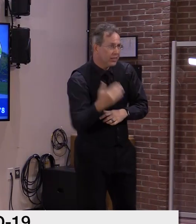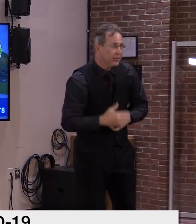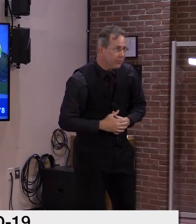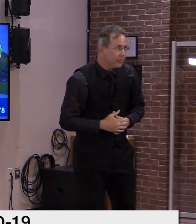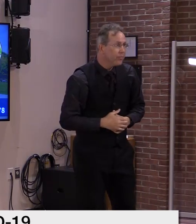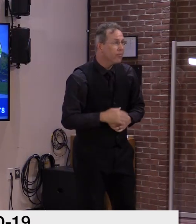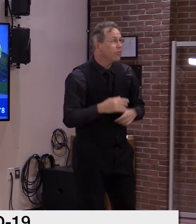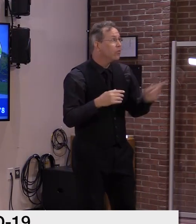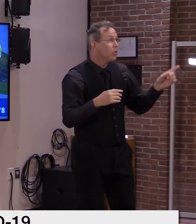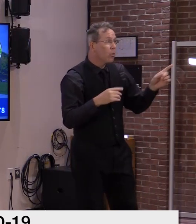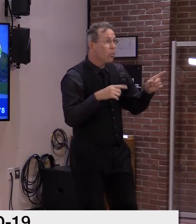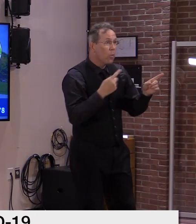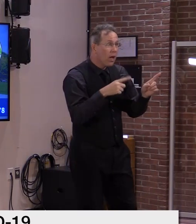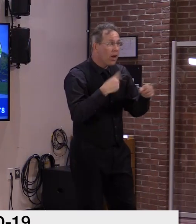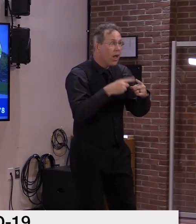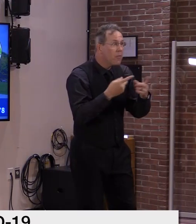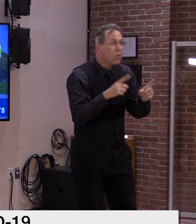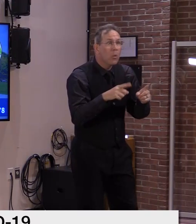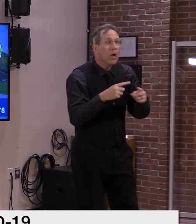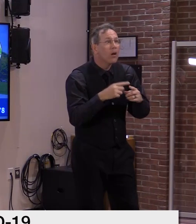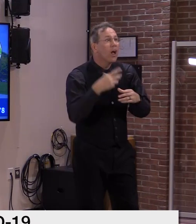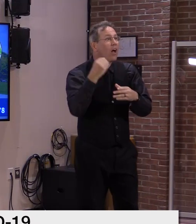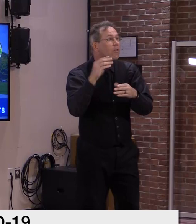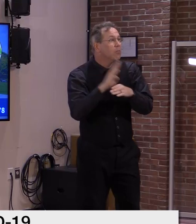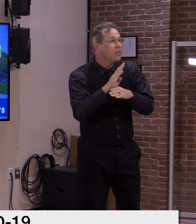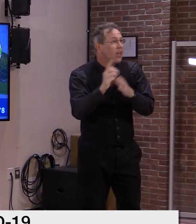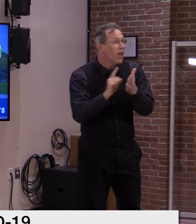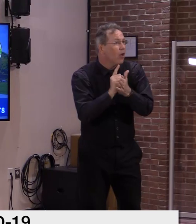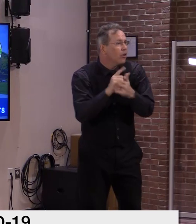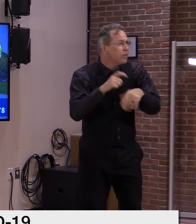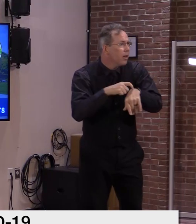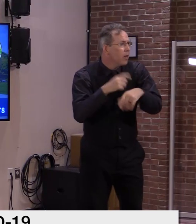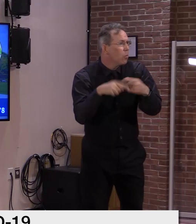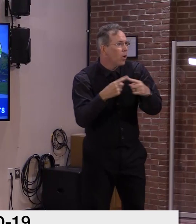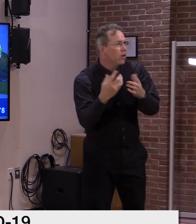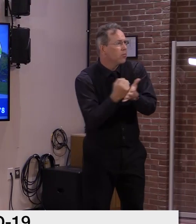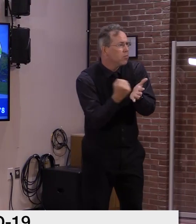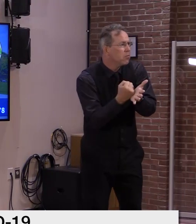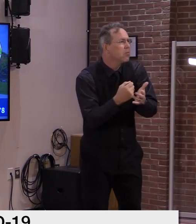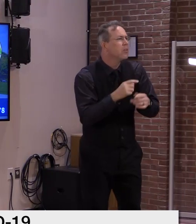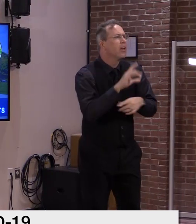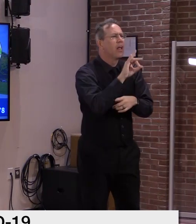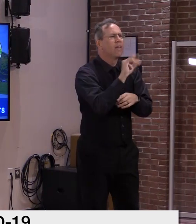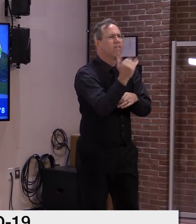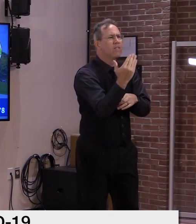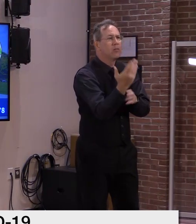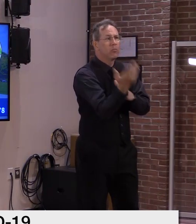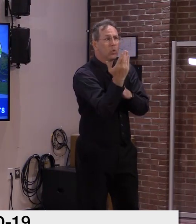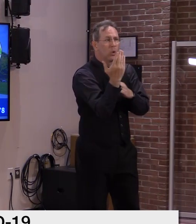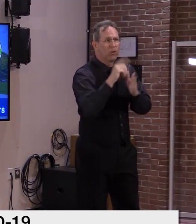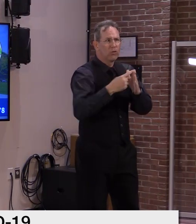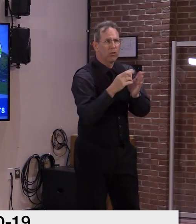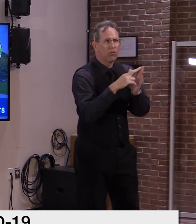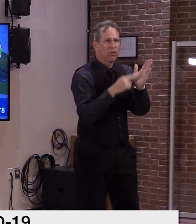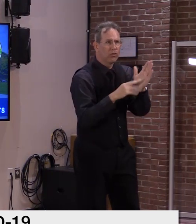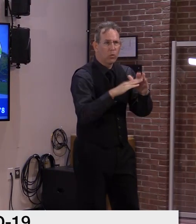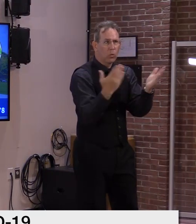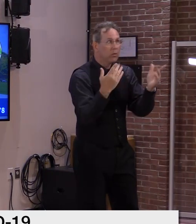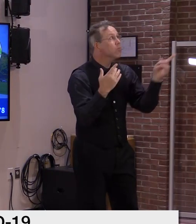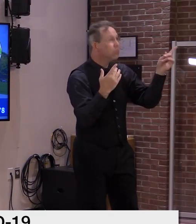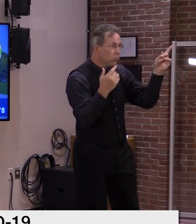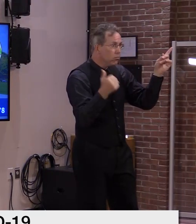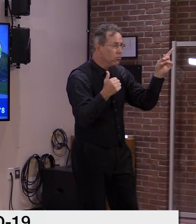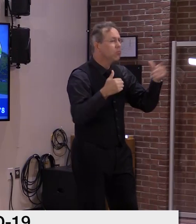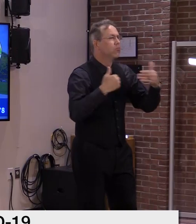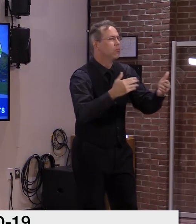business hours, registration will open at 8:15 the next morning. Beginning May 17th, school-based sites